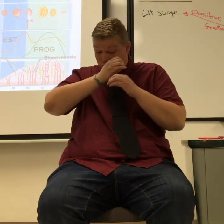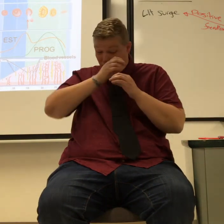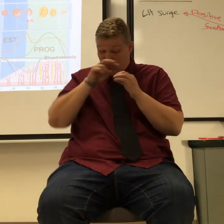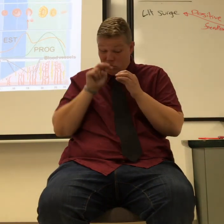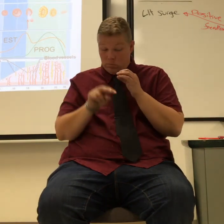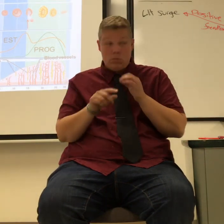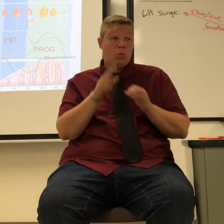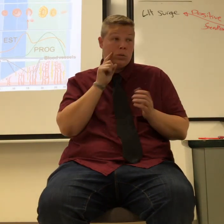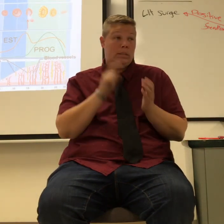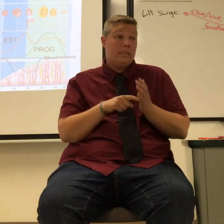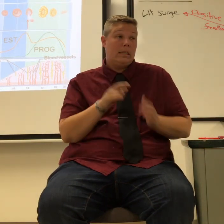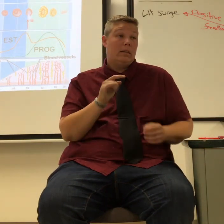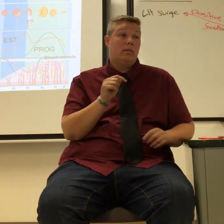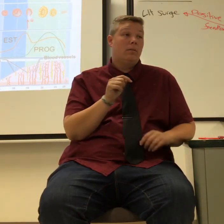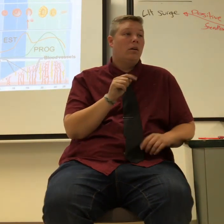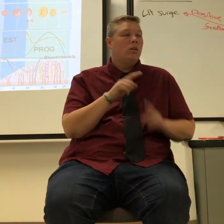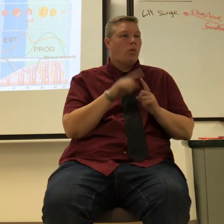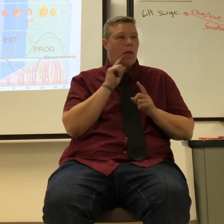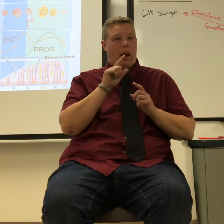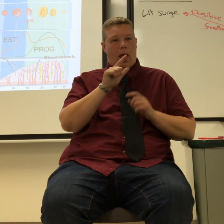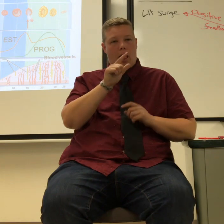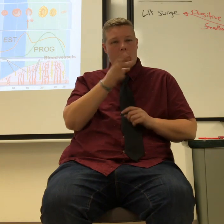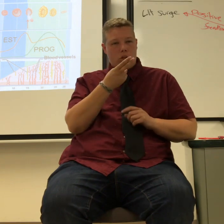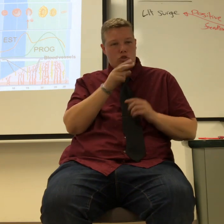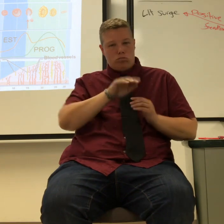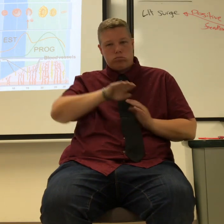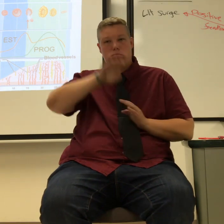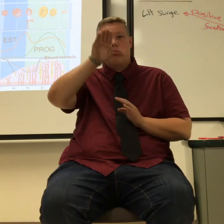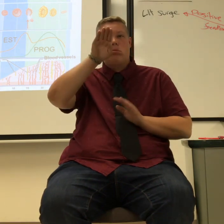happens, and that kicks off